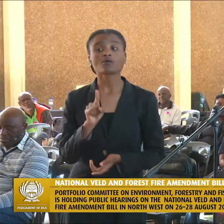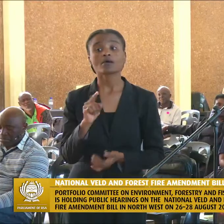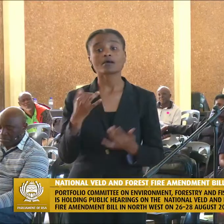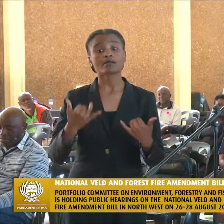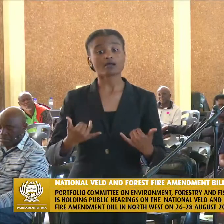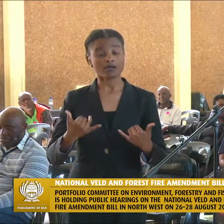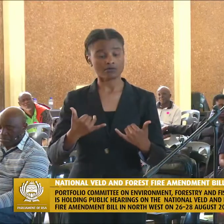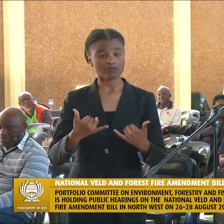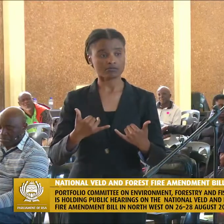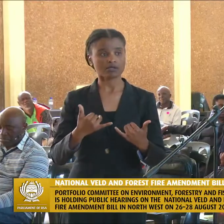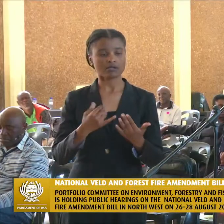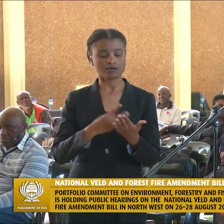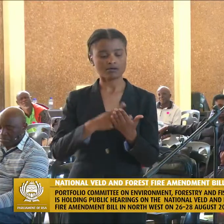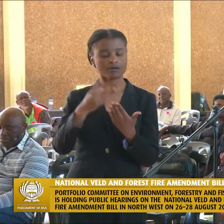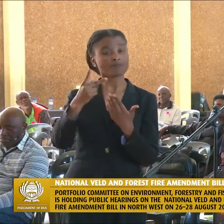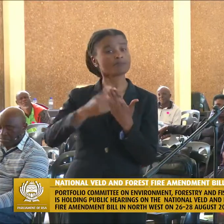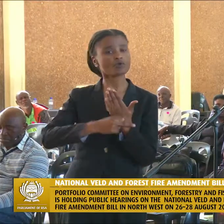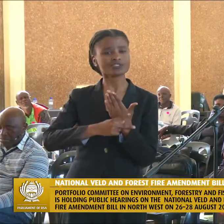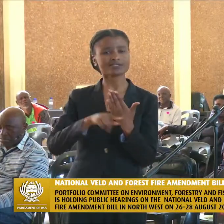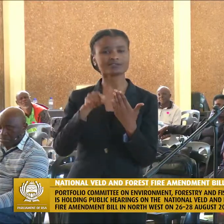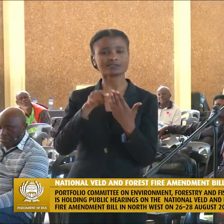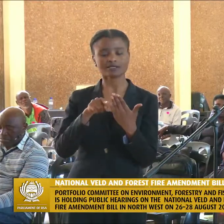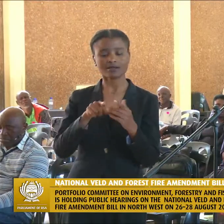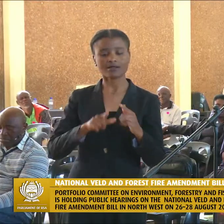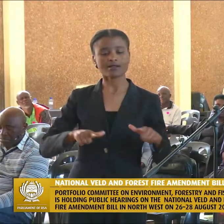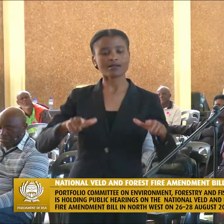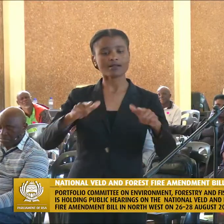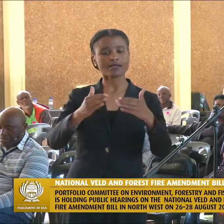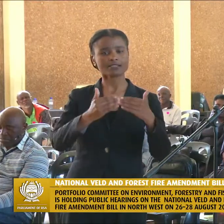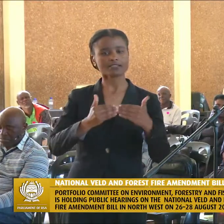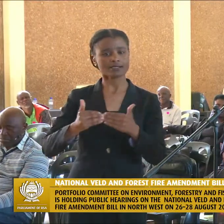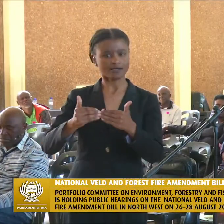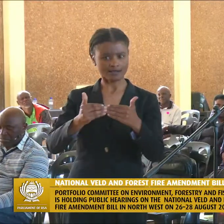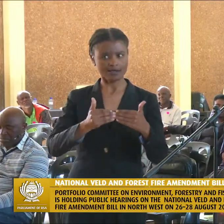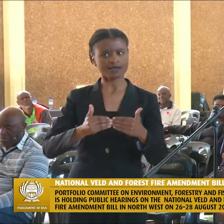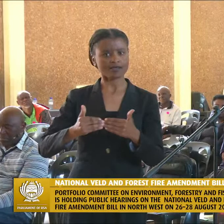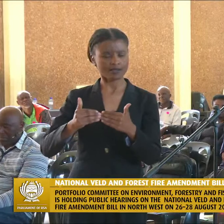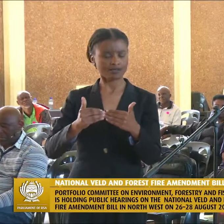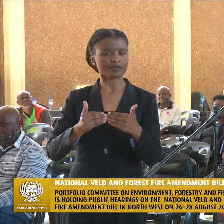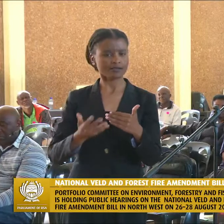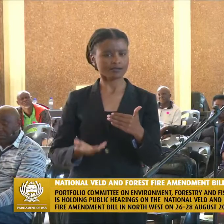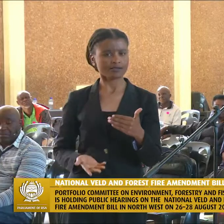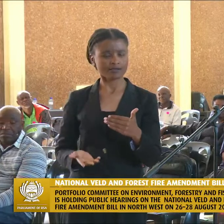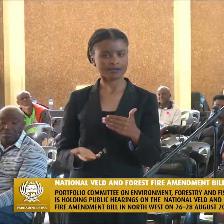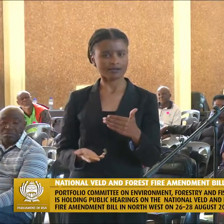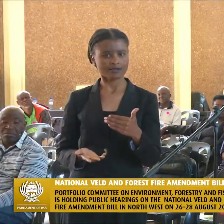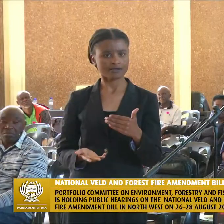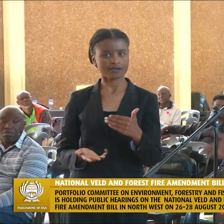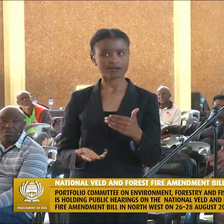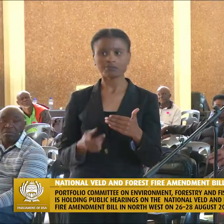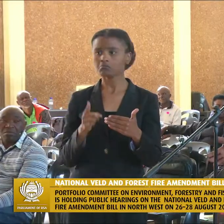i am very heartbroken because we do have the project of land care i